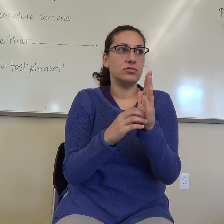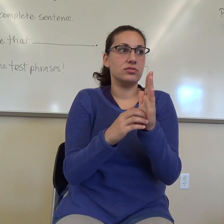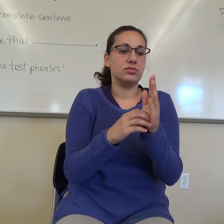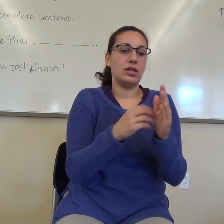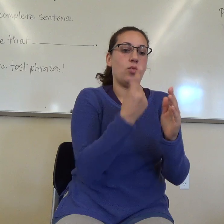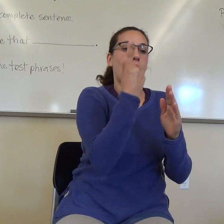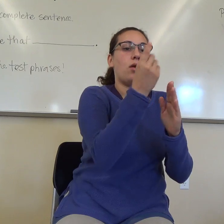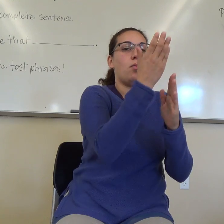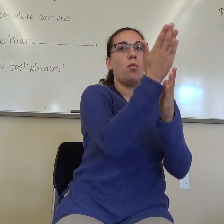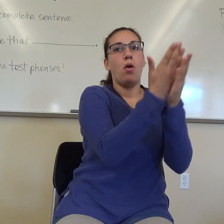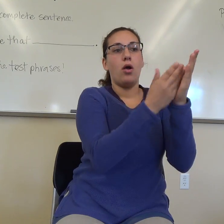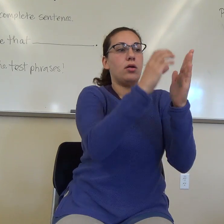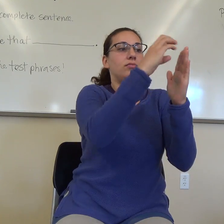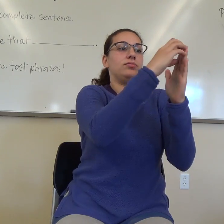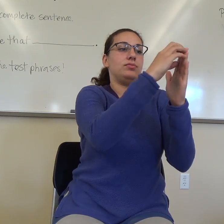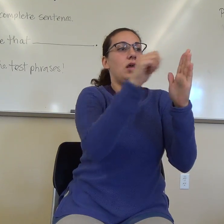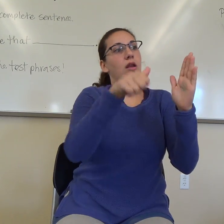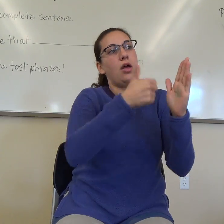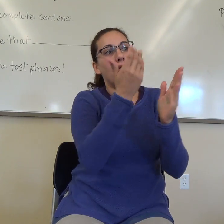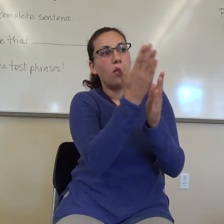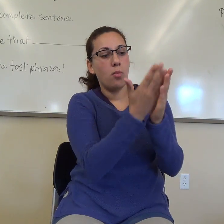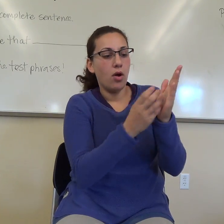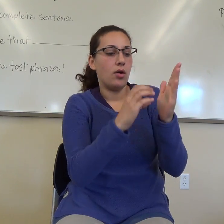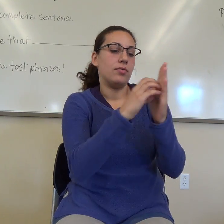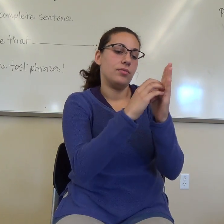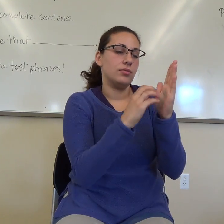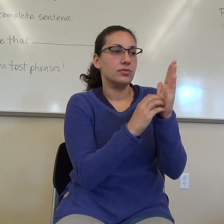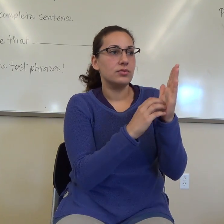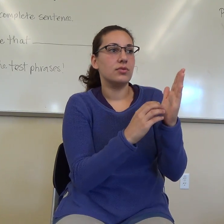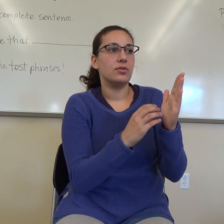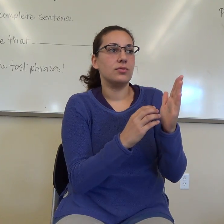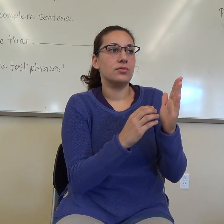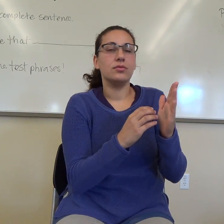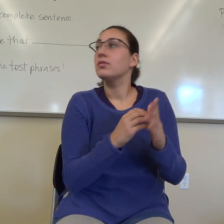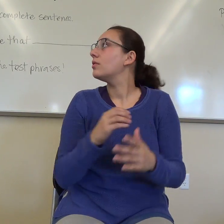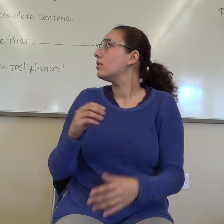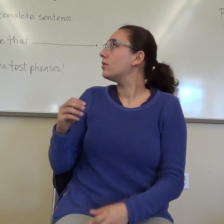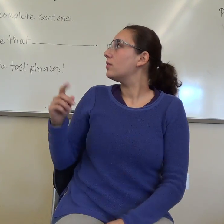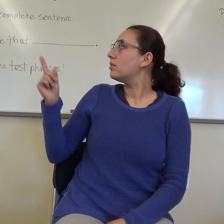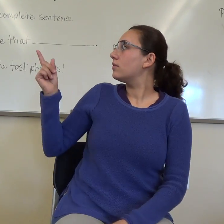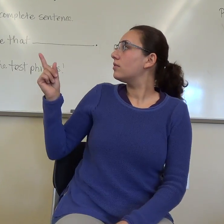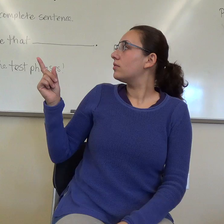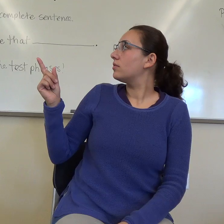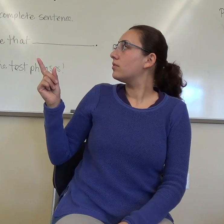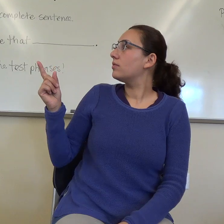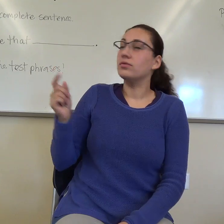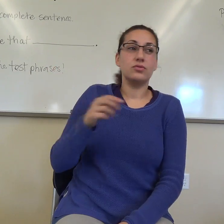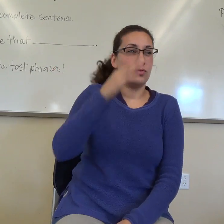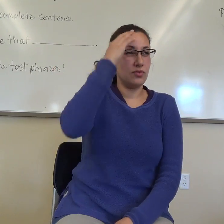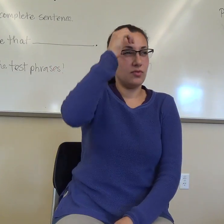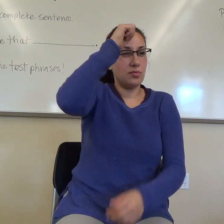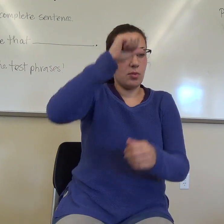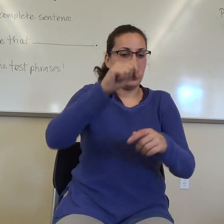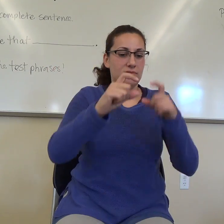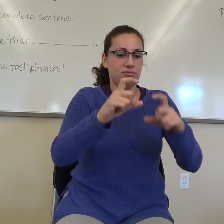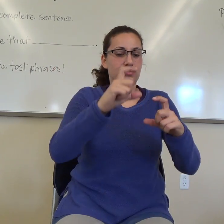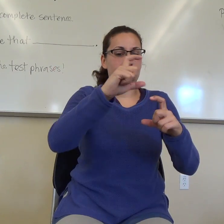person at first, it was interesting, he at first drew all the way down here. So this is what I like to see, is that you're kind of backing